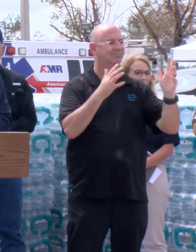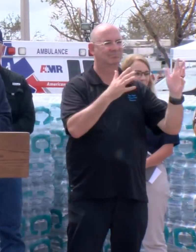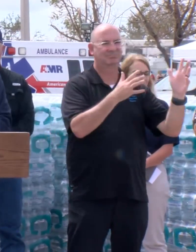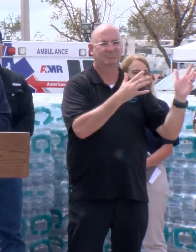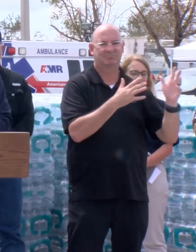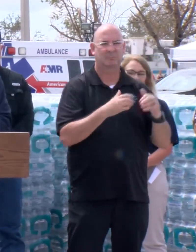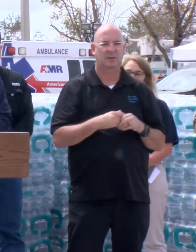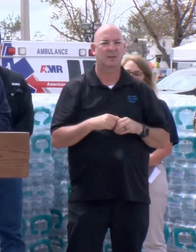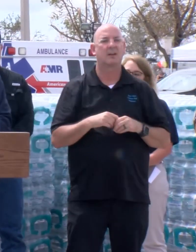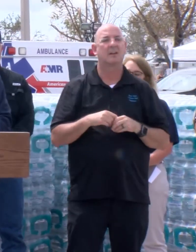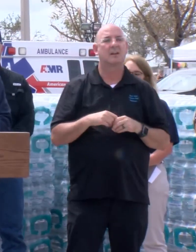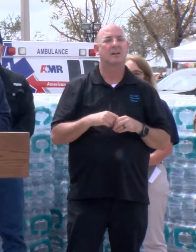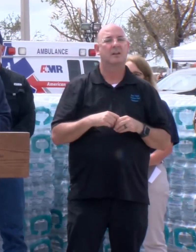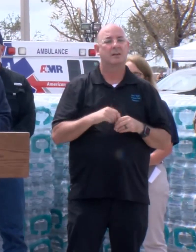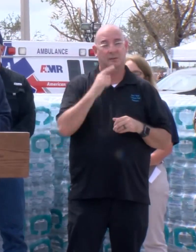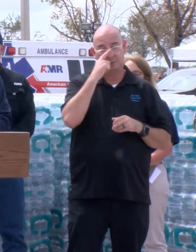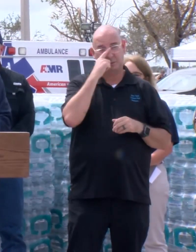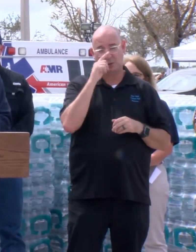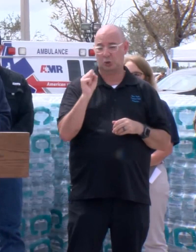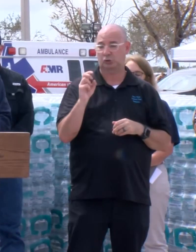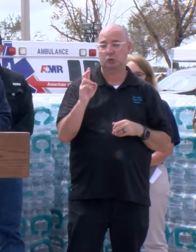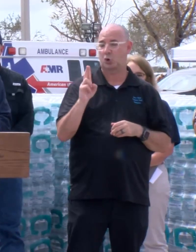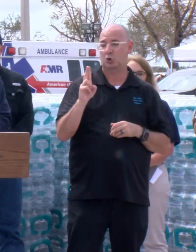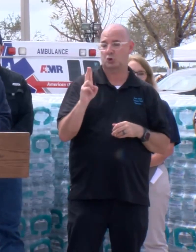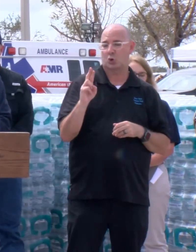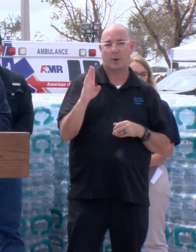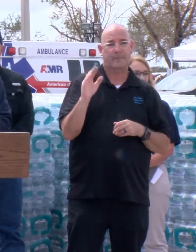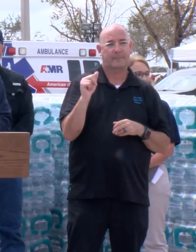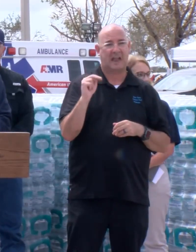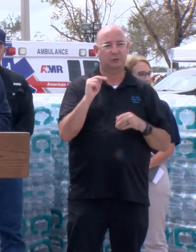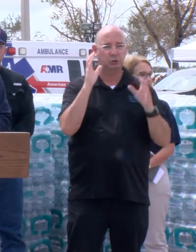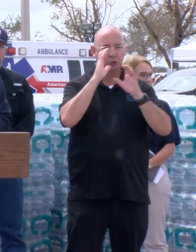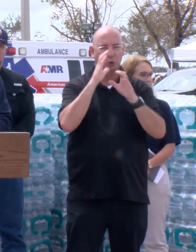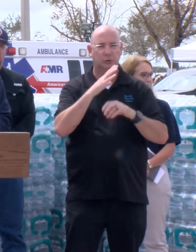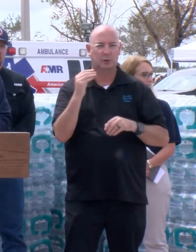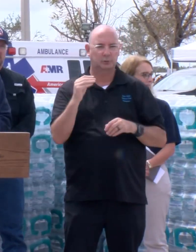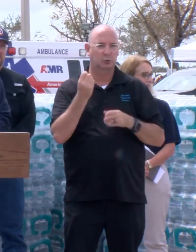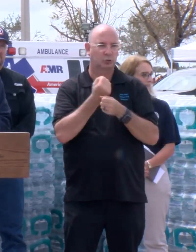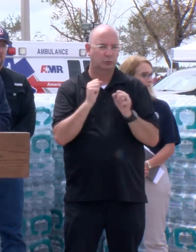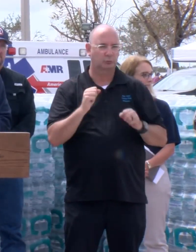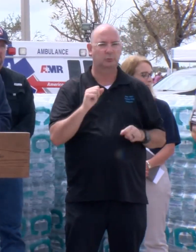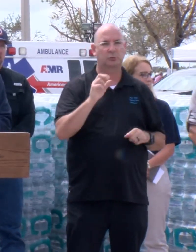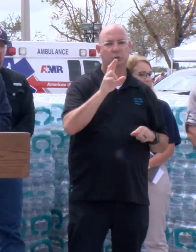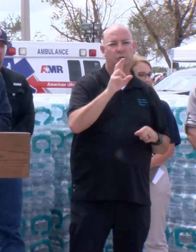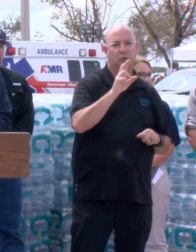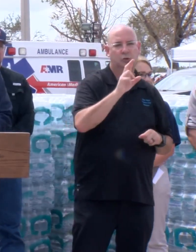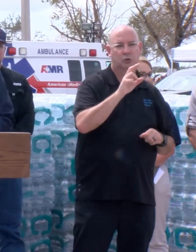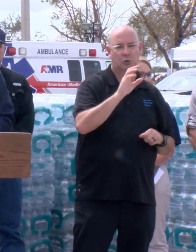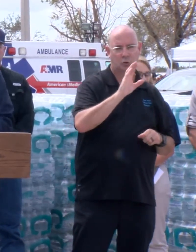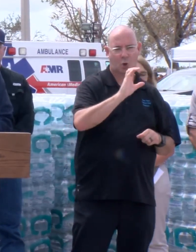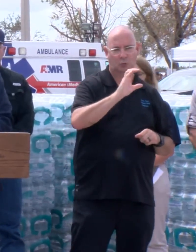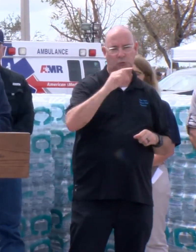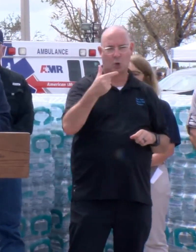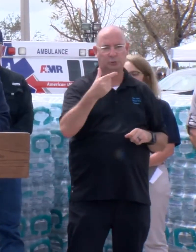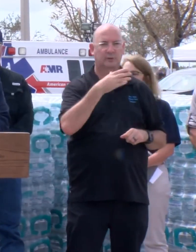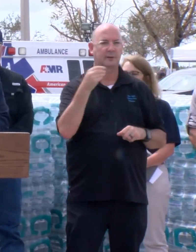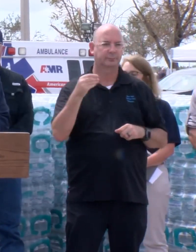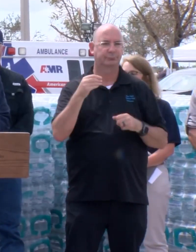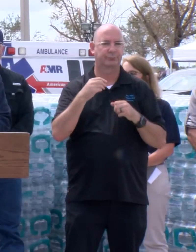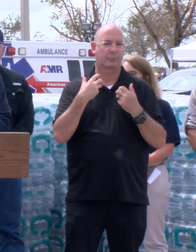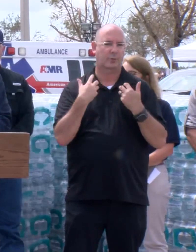search and rescue, Coast Guard, Florida Fish and Wildlife, all these assets mobilized,